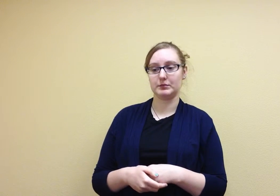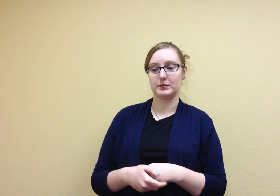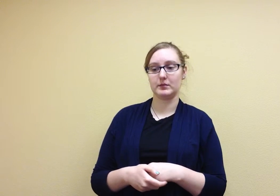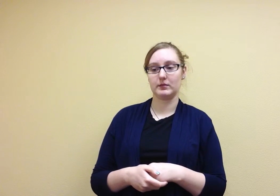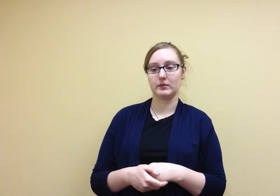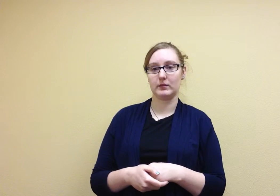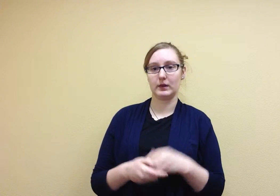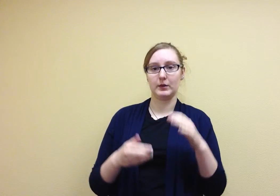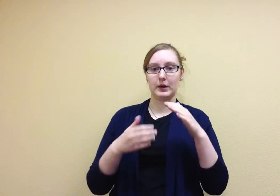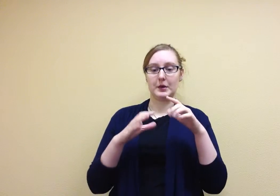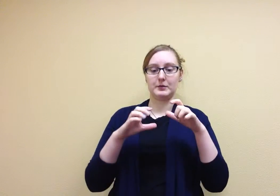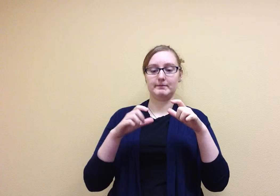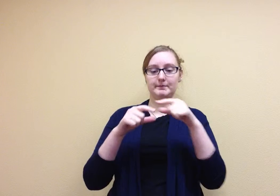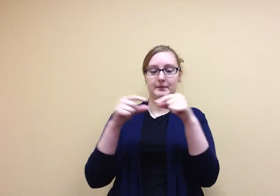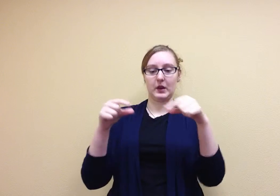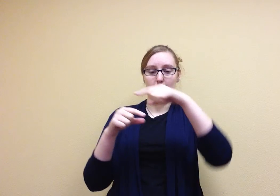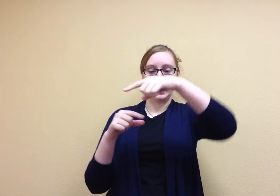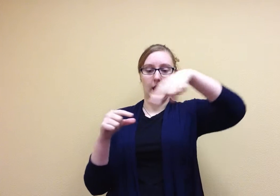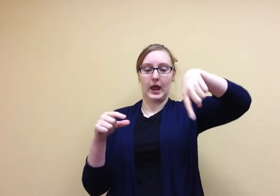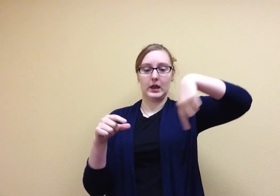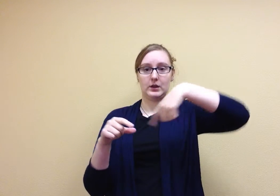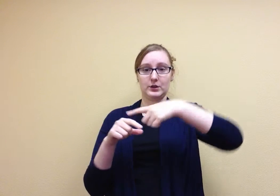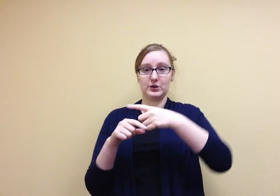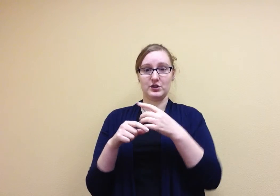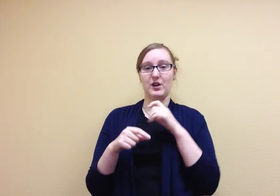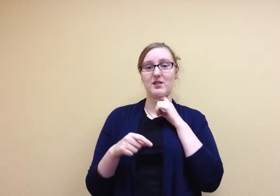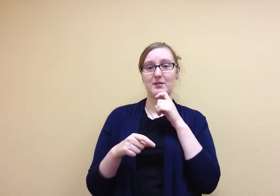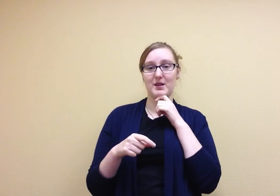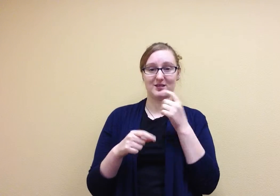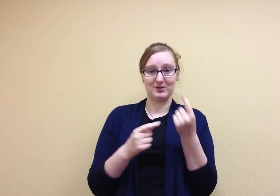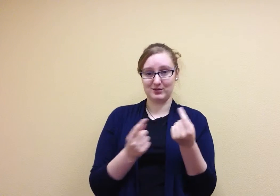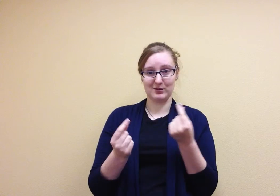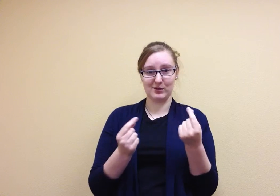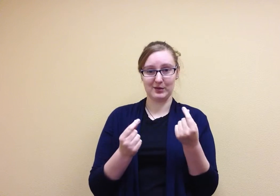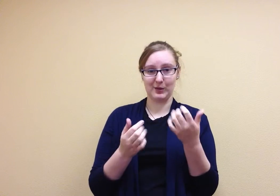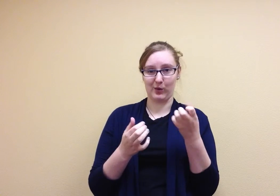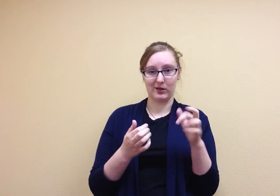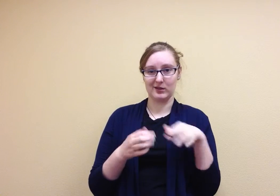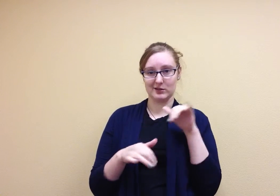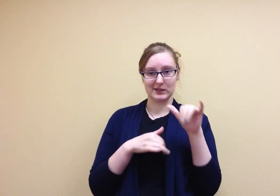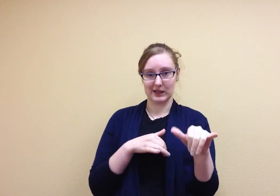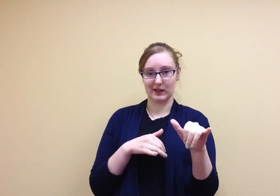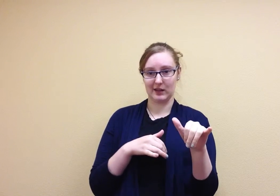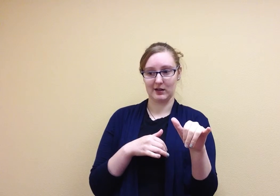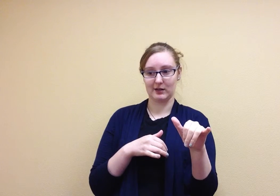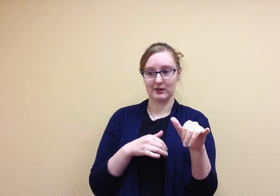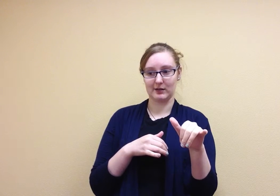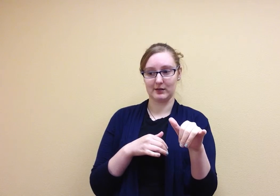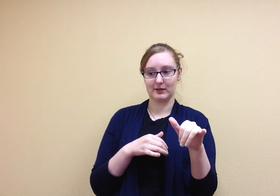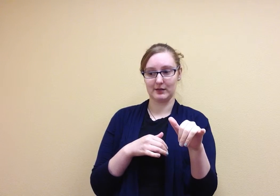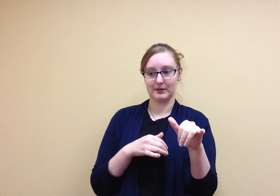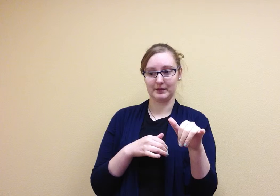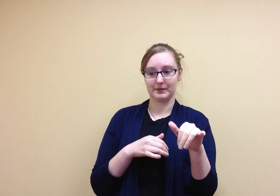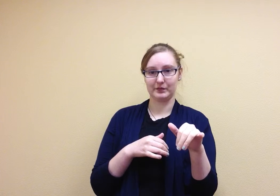around the edge, are those iron filings doing anything other than just sitting there? How many people think they're just sitting